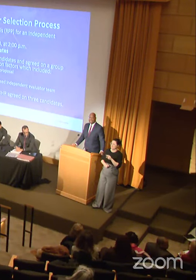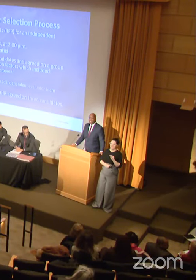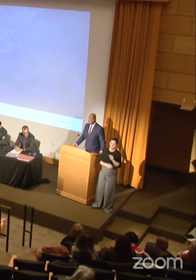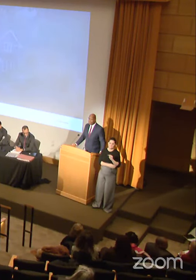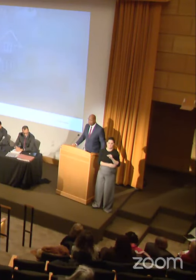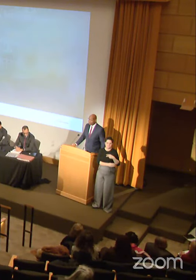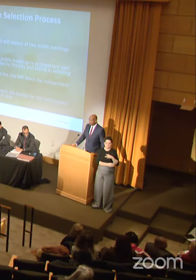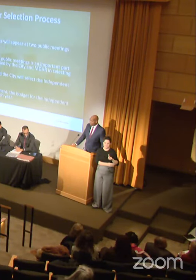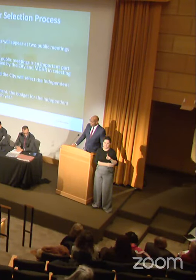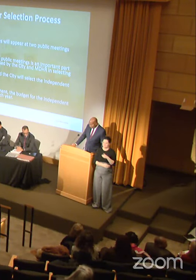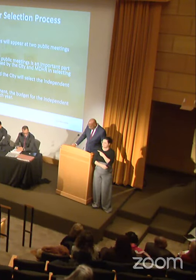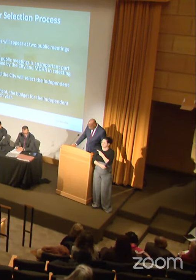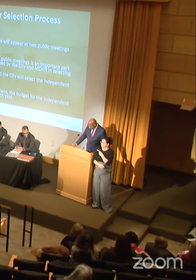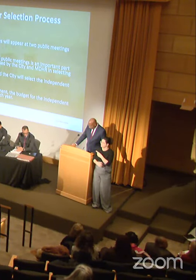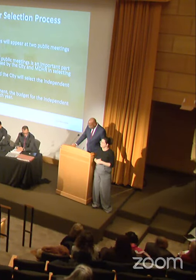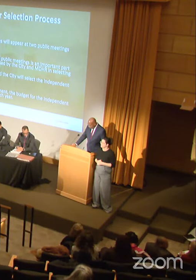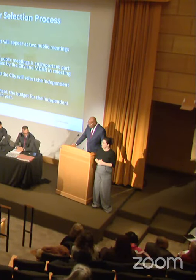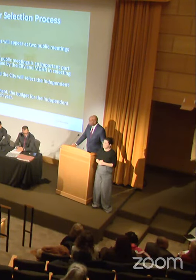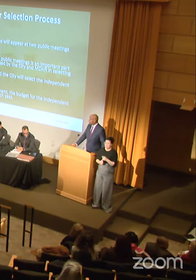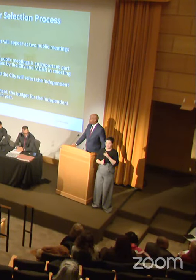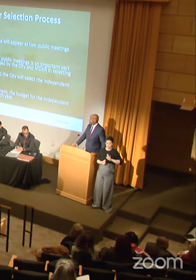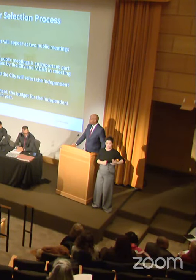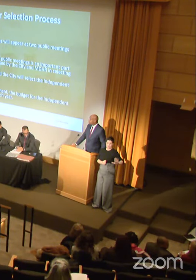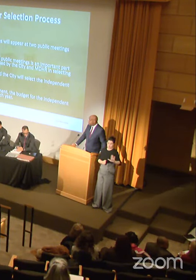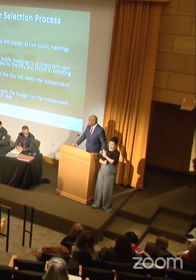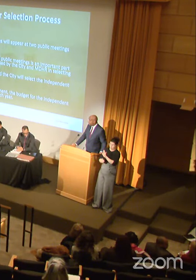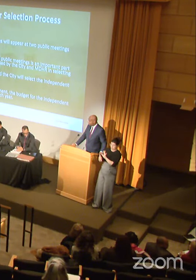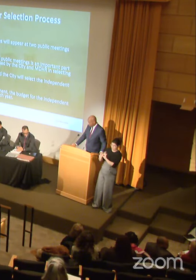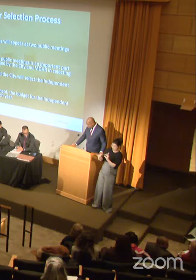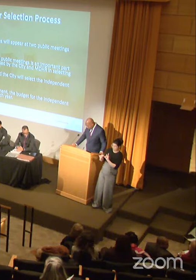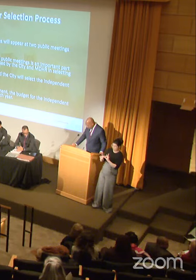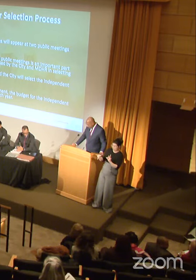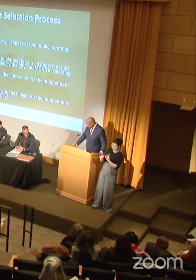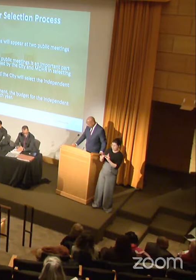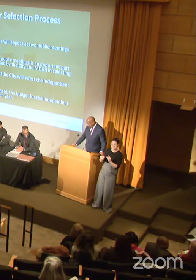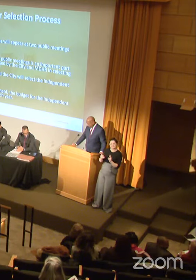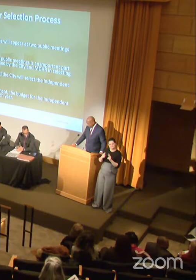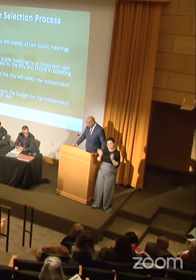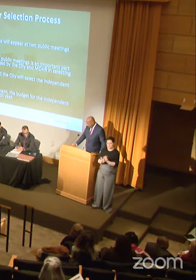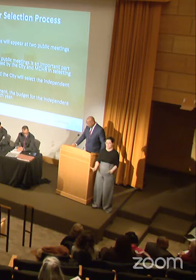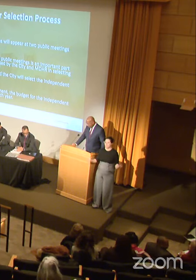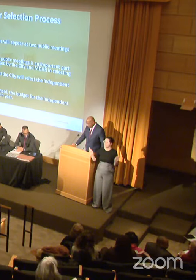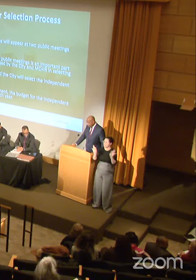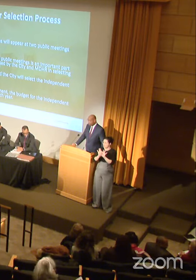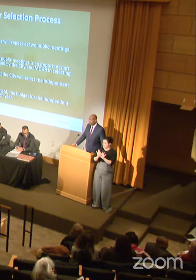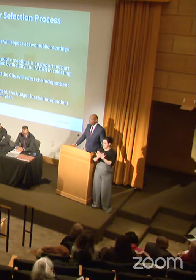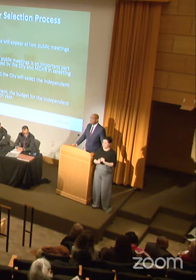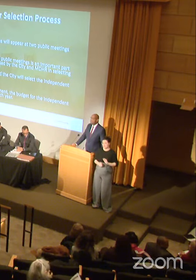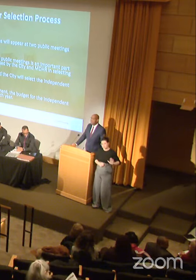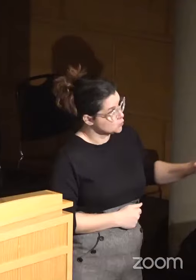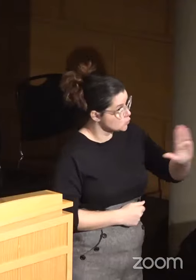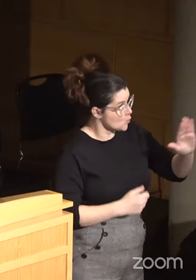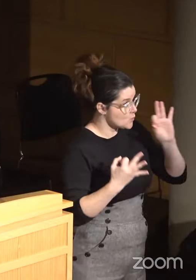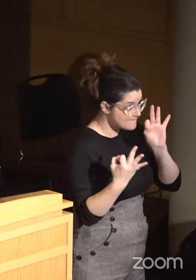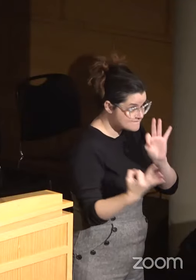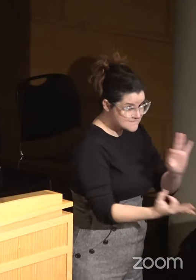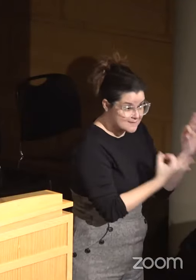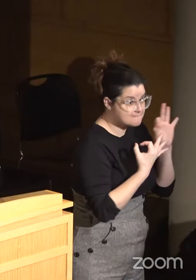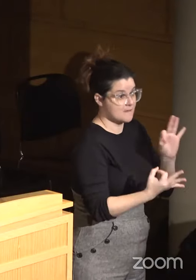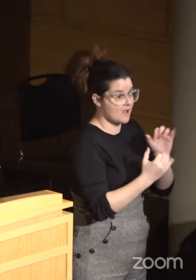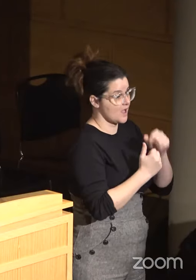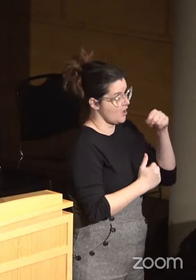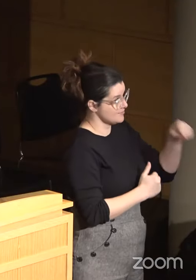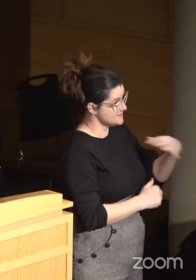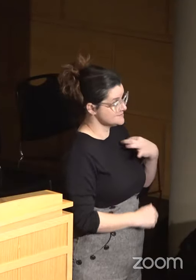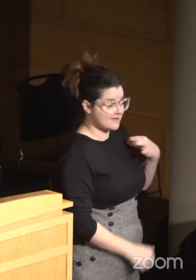Your voice in this process matters a great deal, and your feedback on